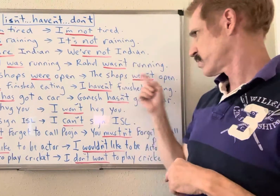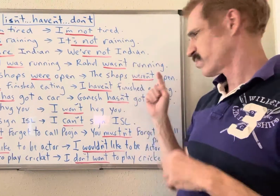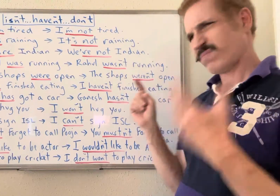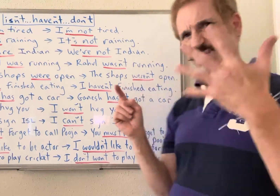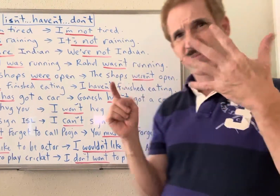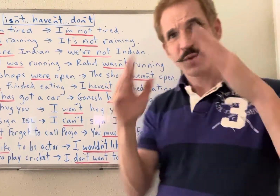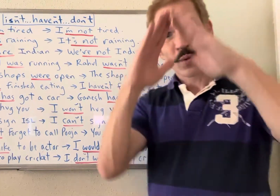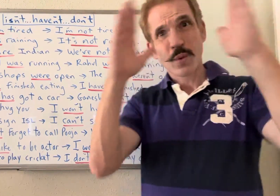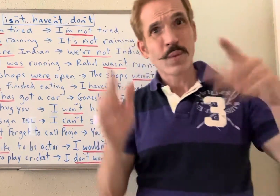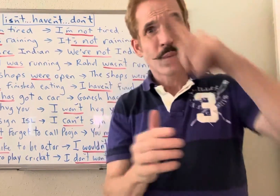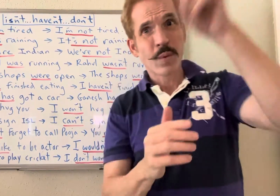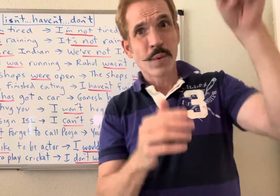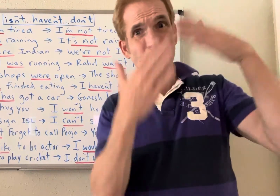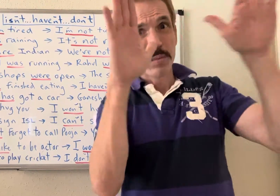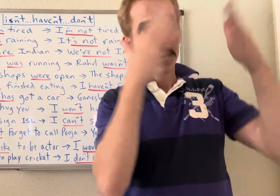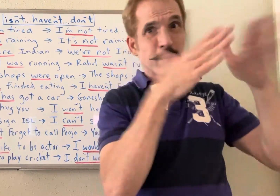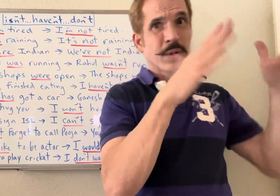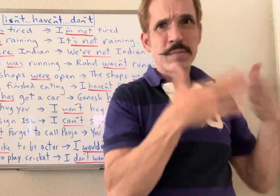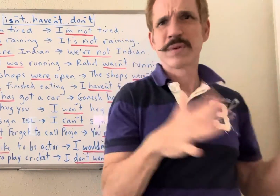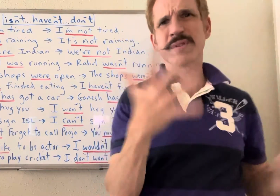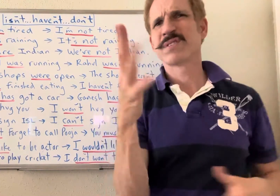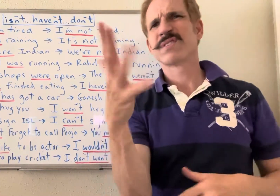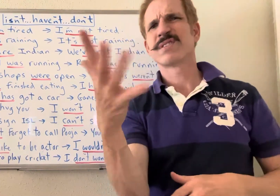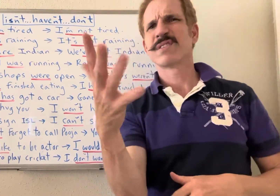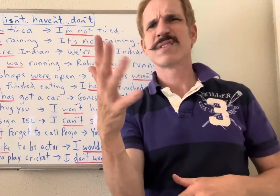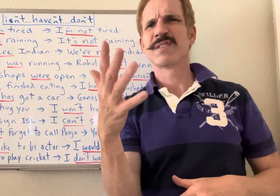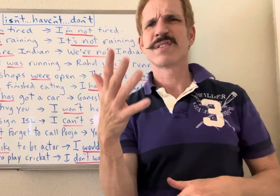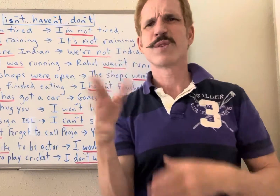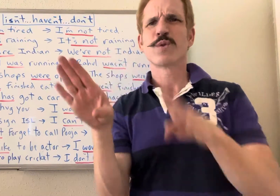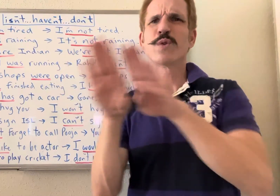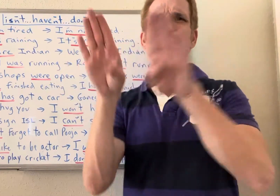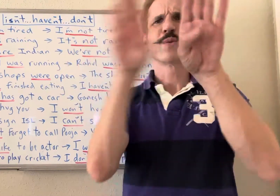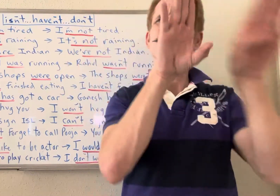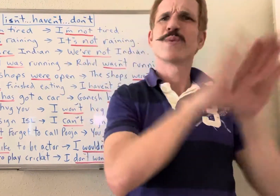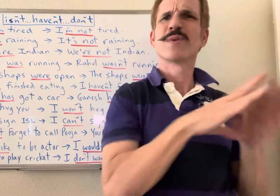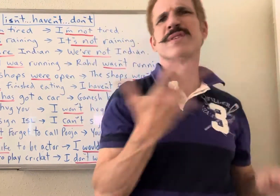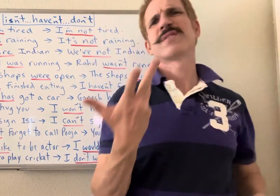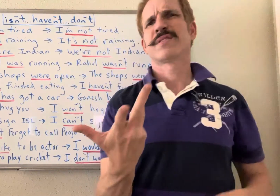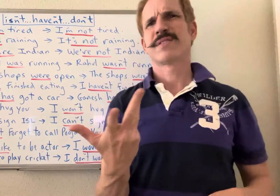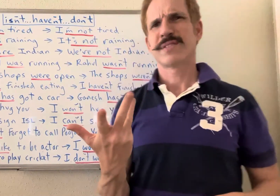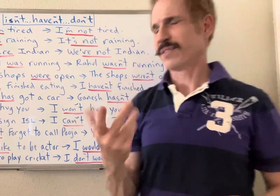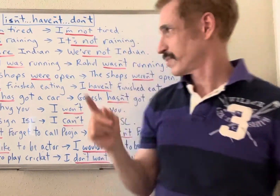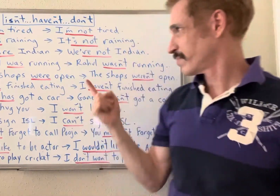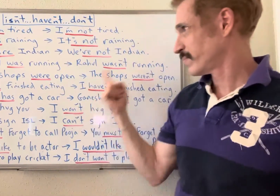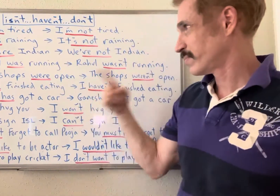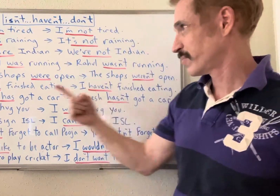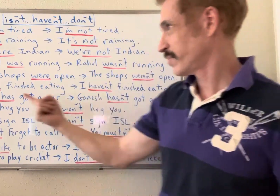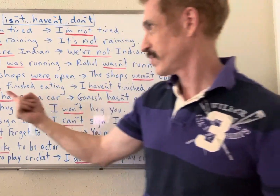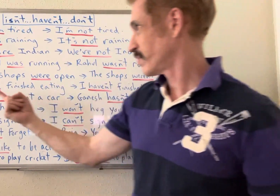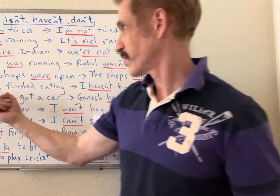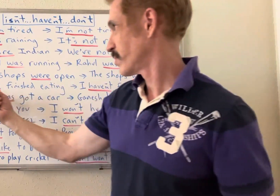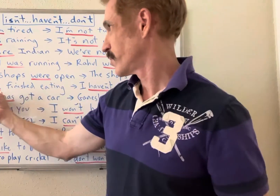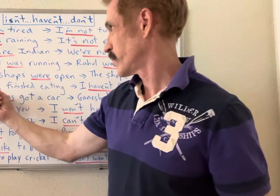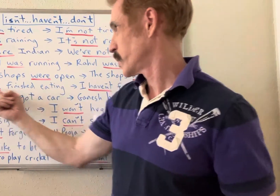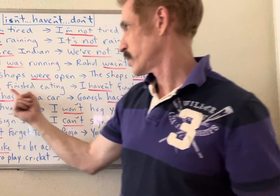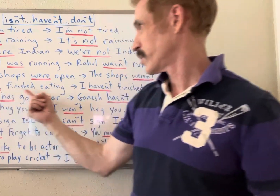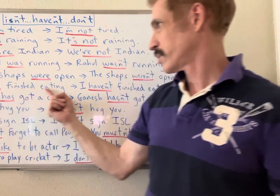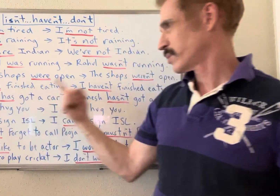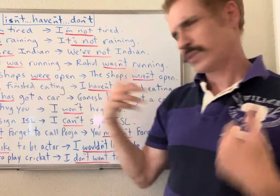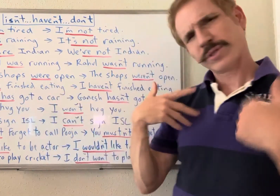spot, okay? So a couple of reasons why they may be different. Another reason why they may be different is